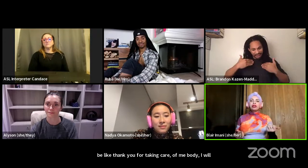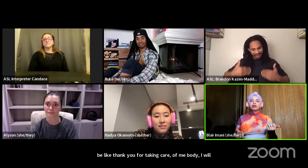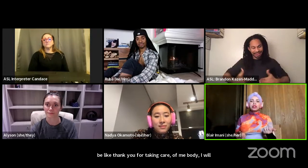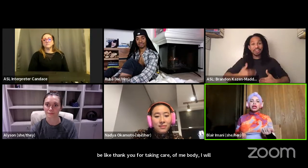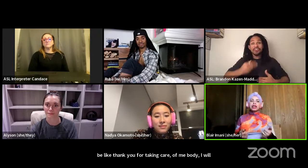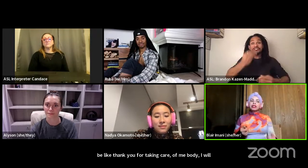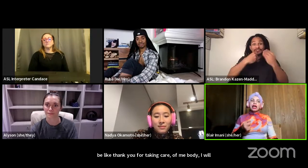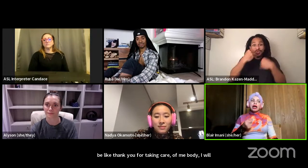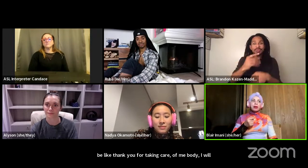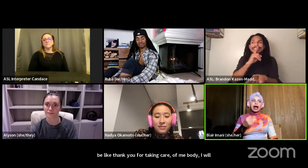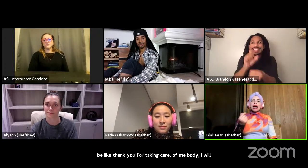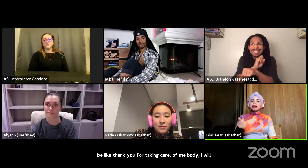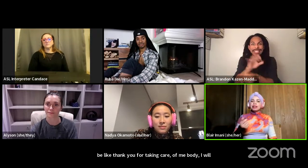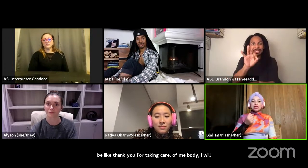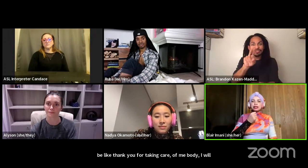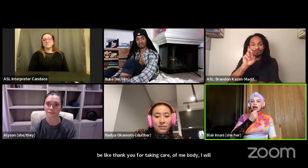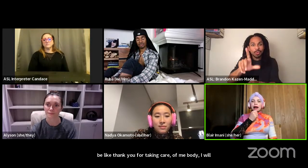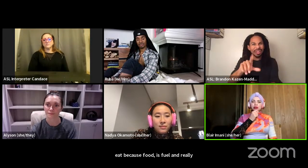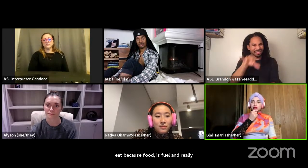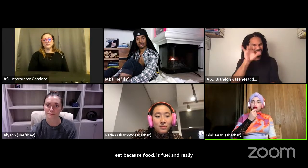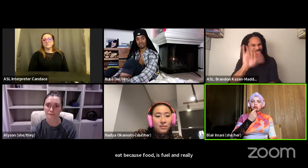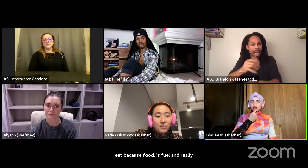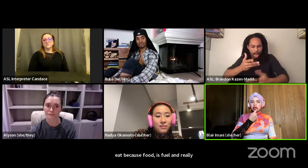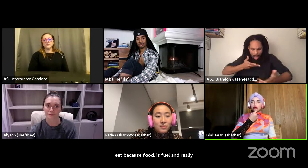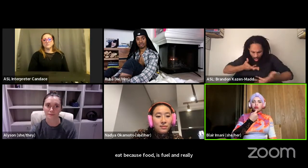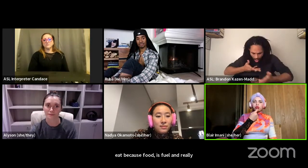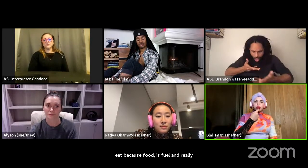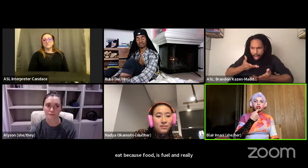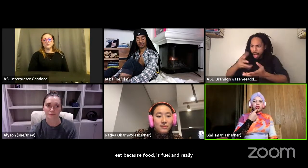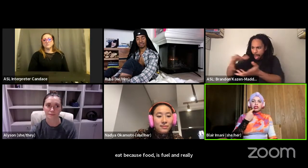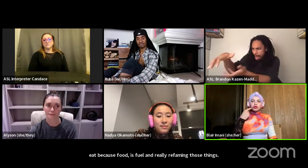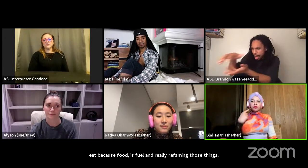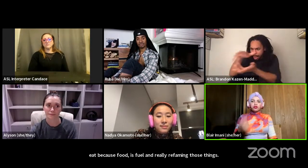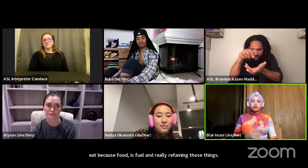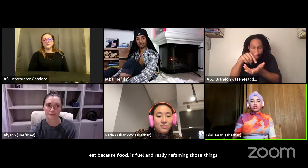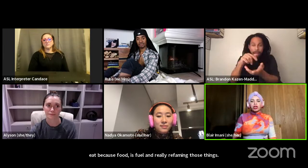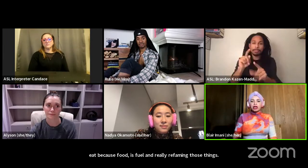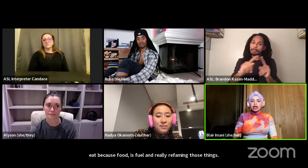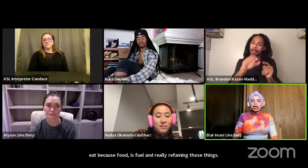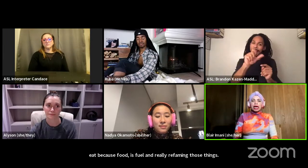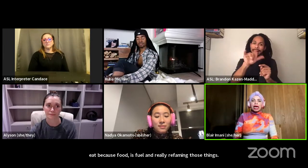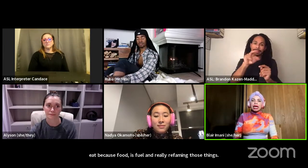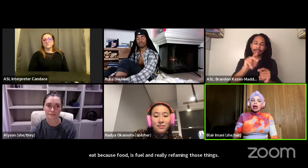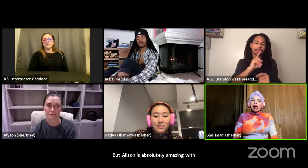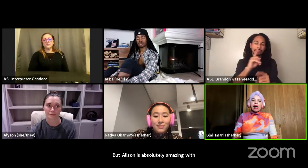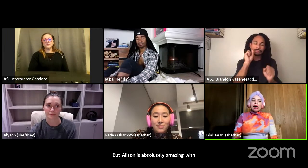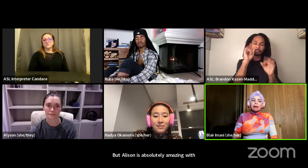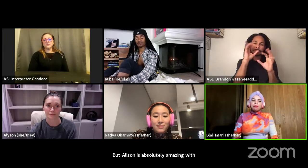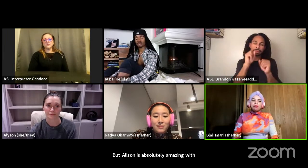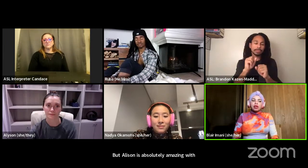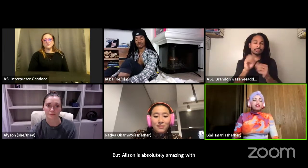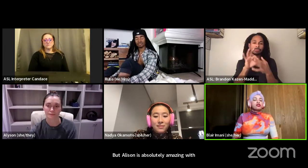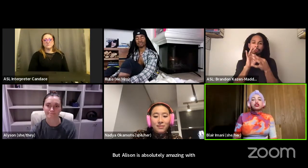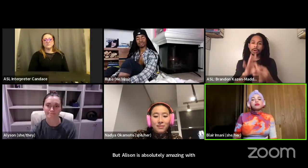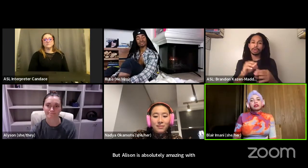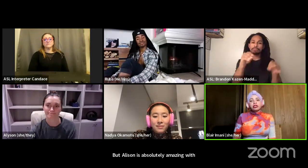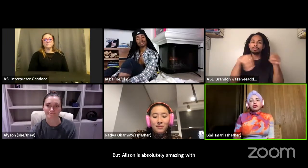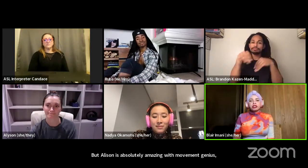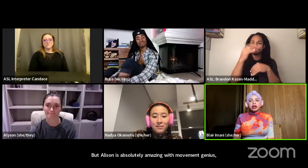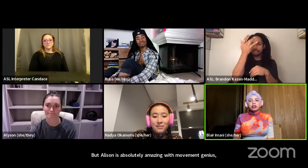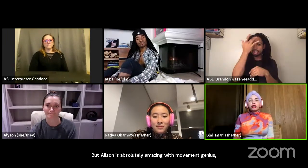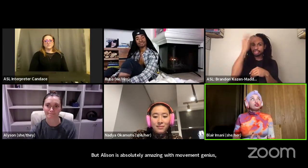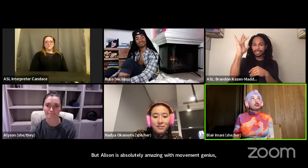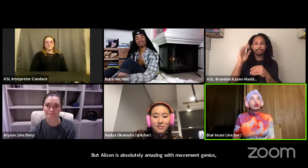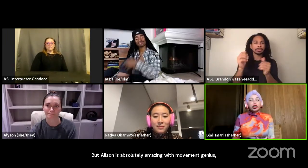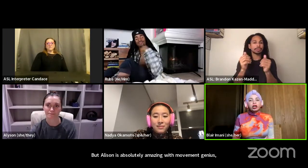really reframing those things. But Allison is absolutely amazing with Movement Genius for movement related healing. And there's so